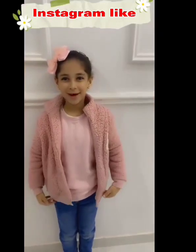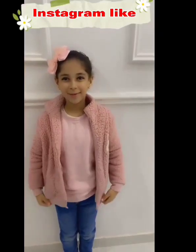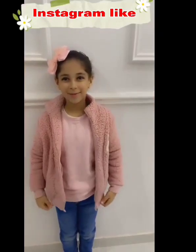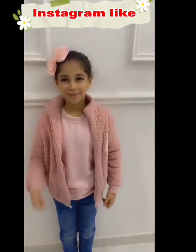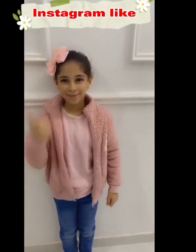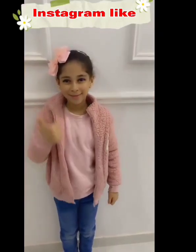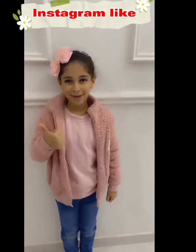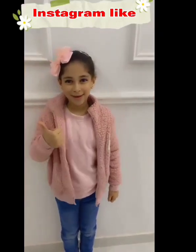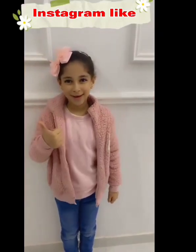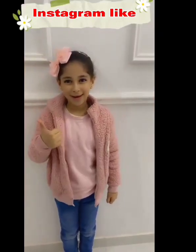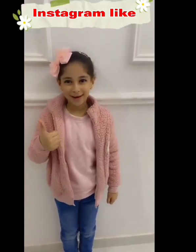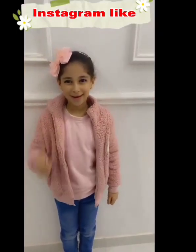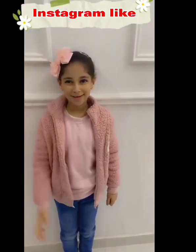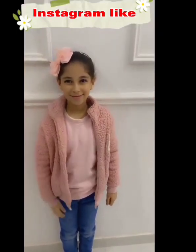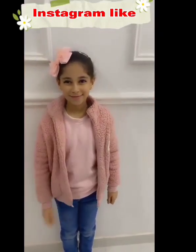Instagram, like.